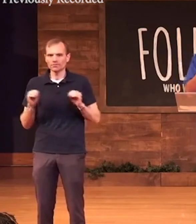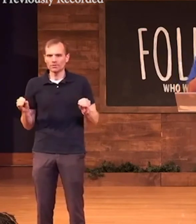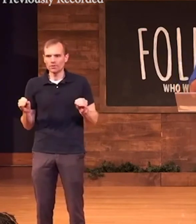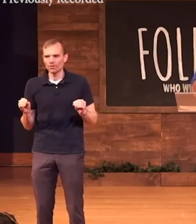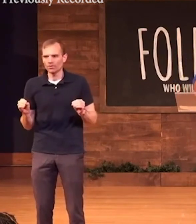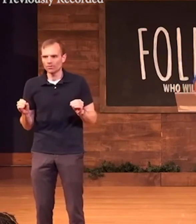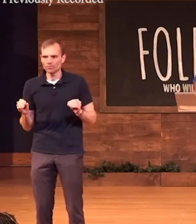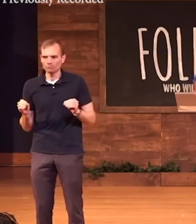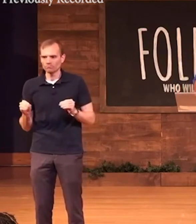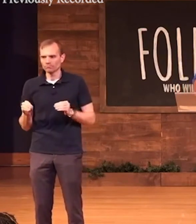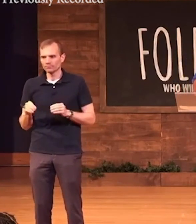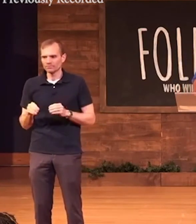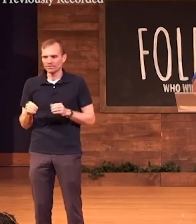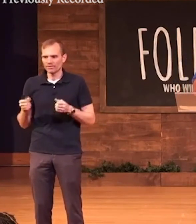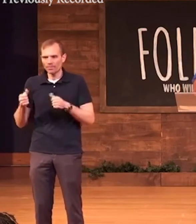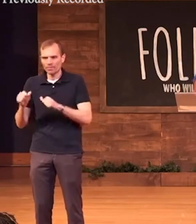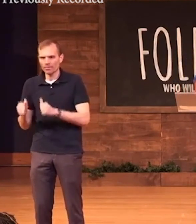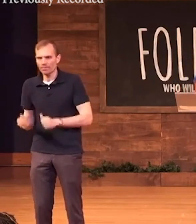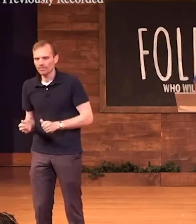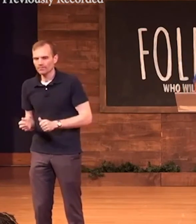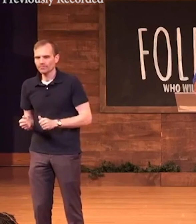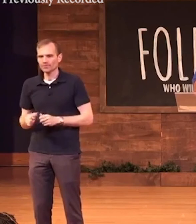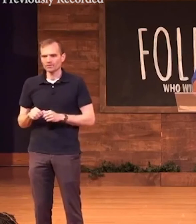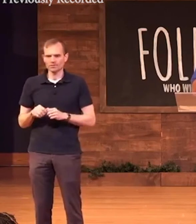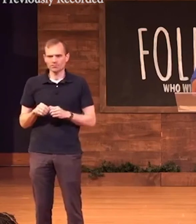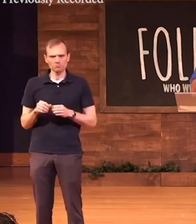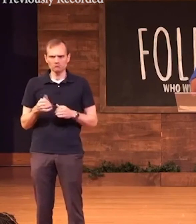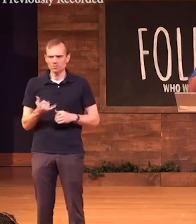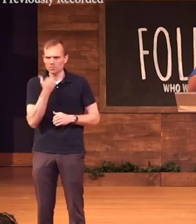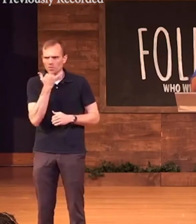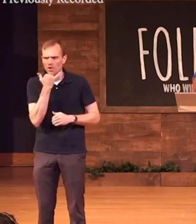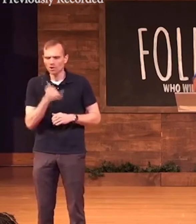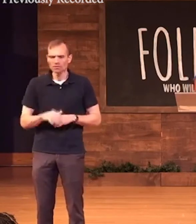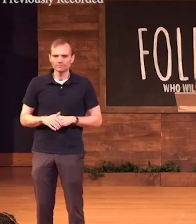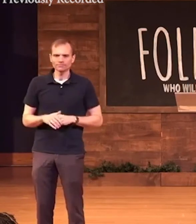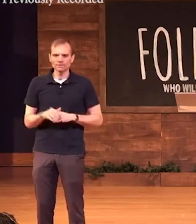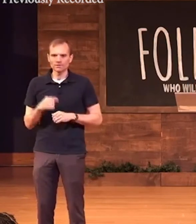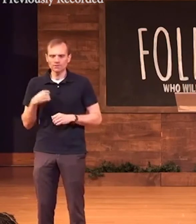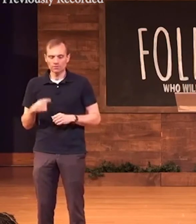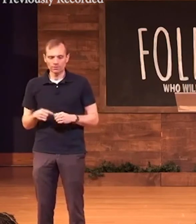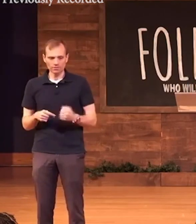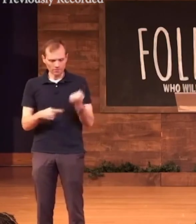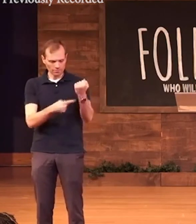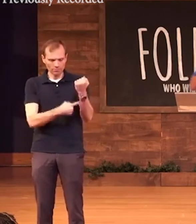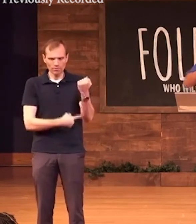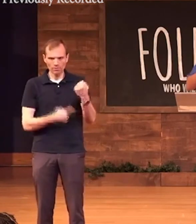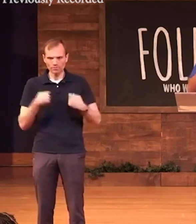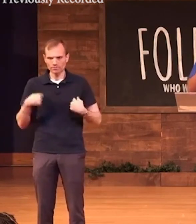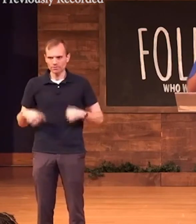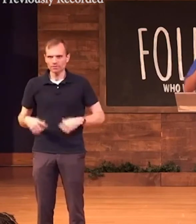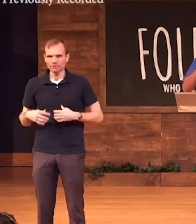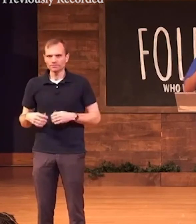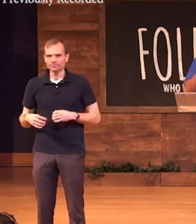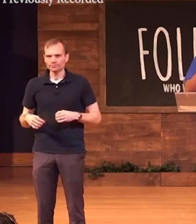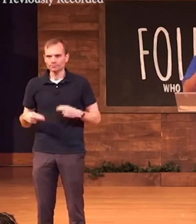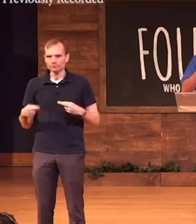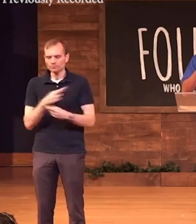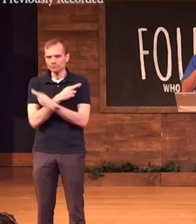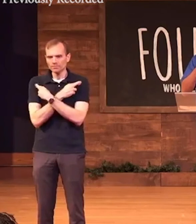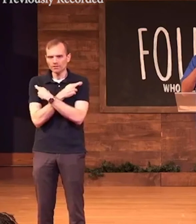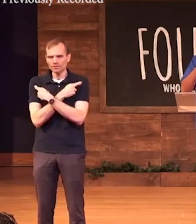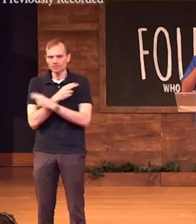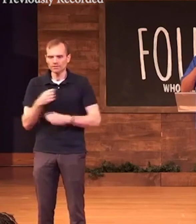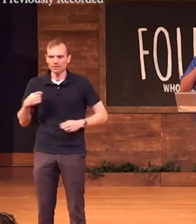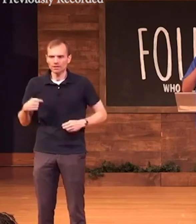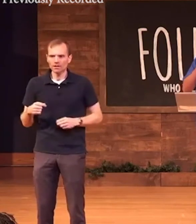you'll, in our bones are cells known as osteocytes. These cells constantly secrete calcium,